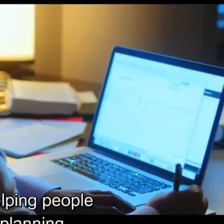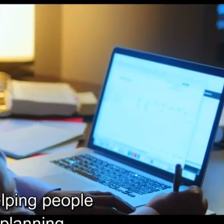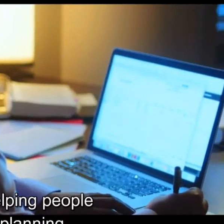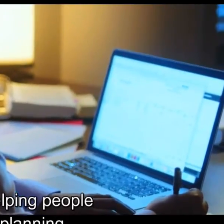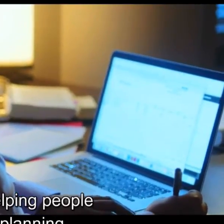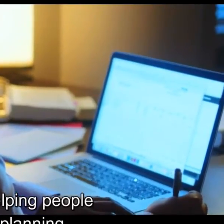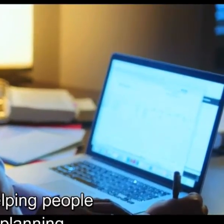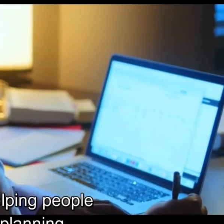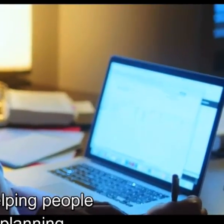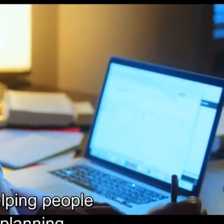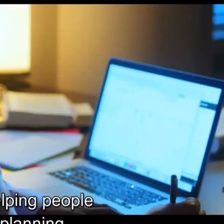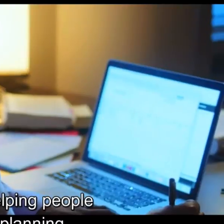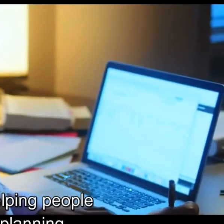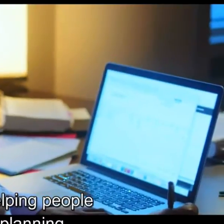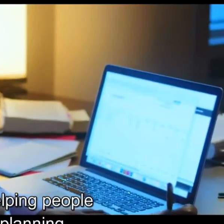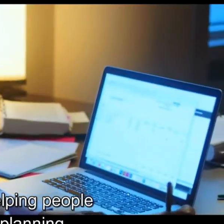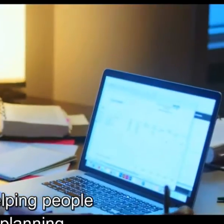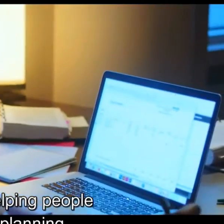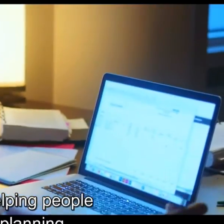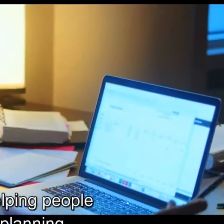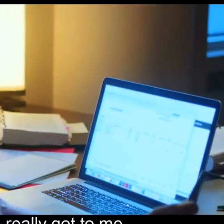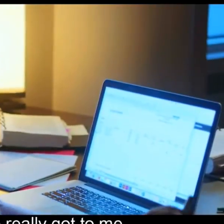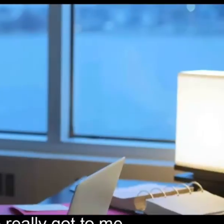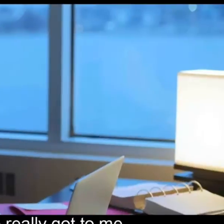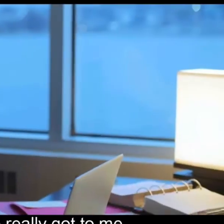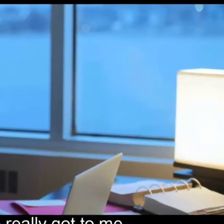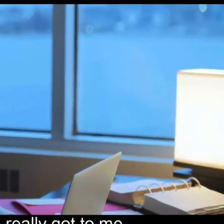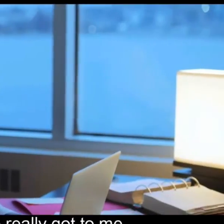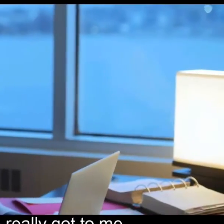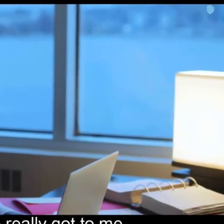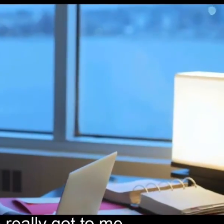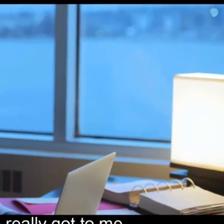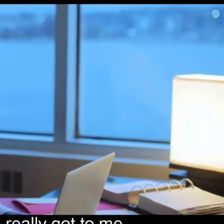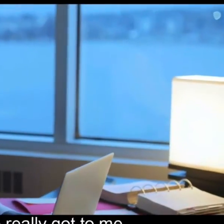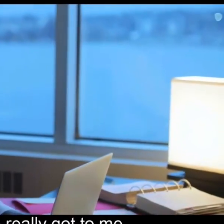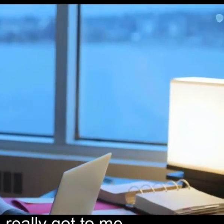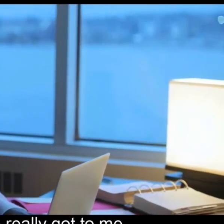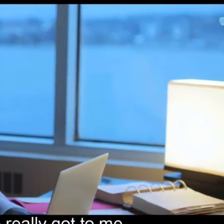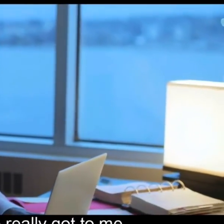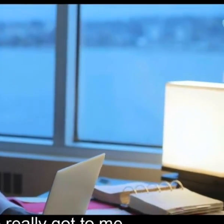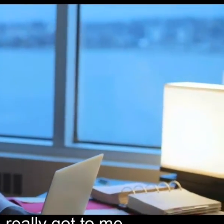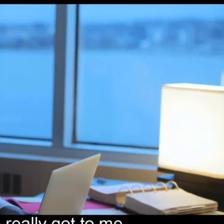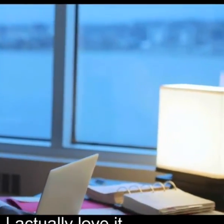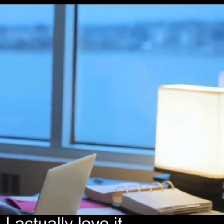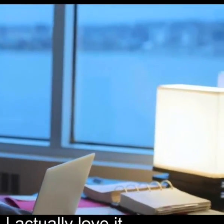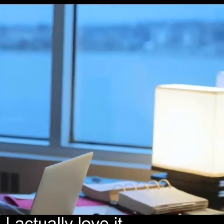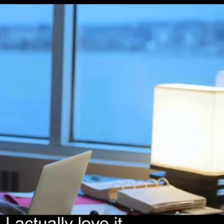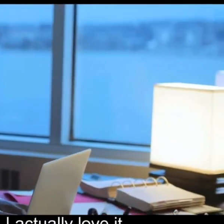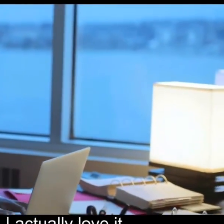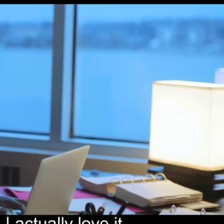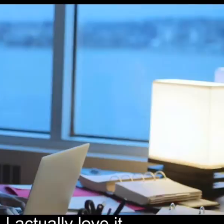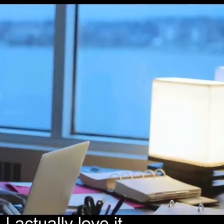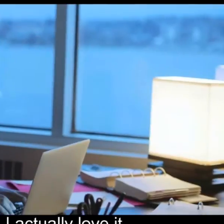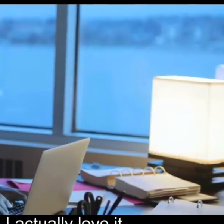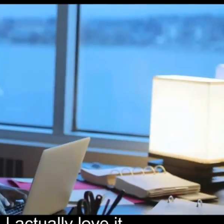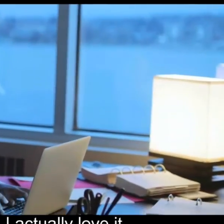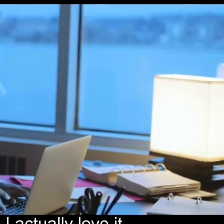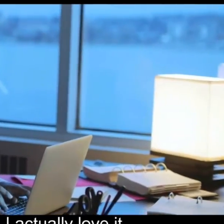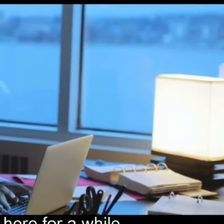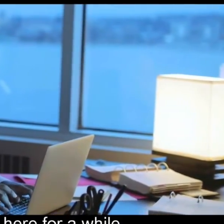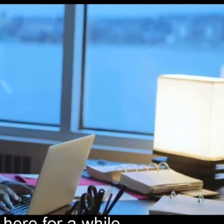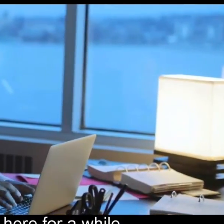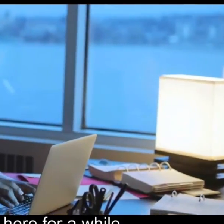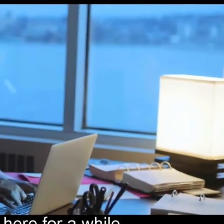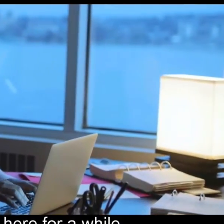beauty of helping people with financial planning, the beauty of finance really got to me, and where I am now, I actually love